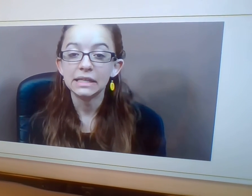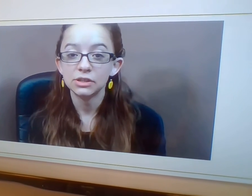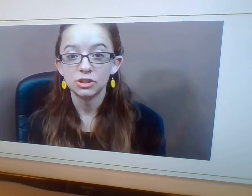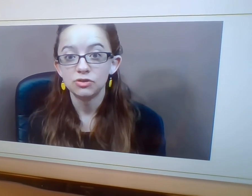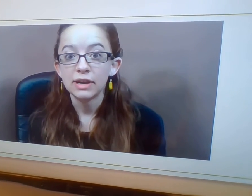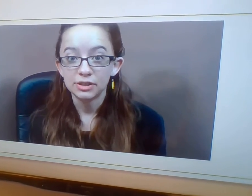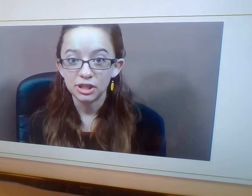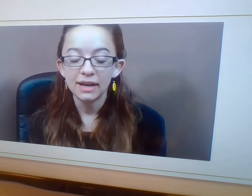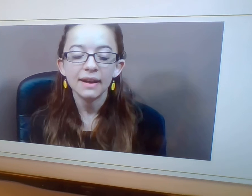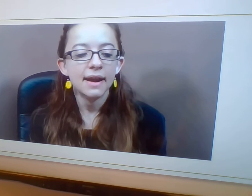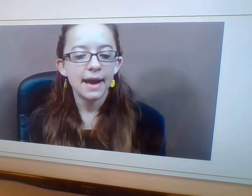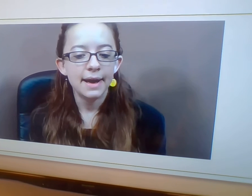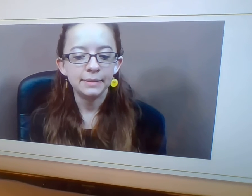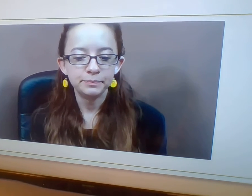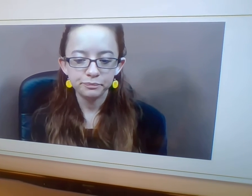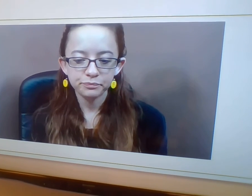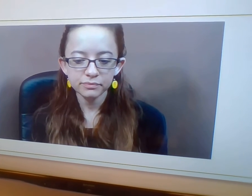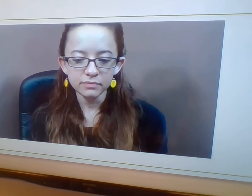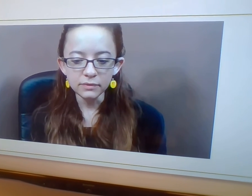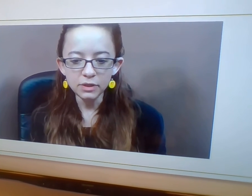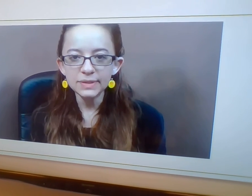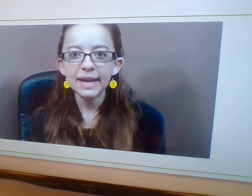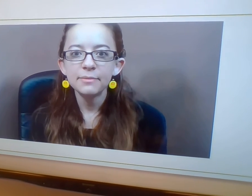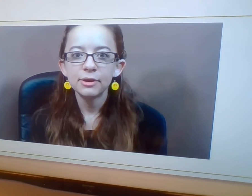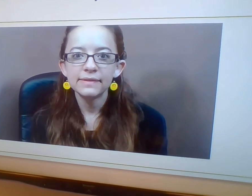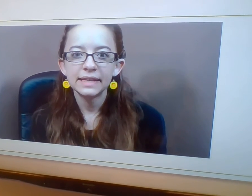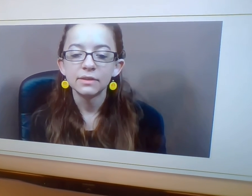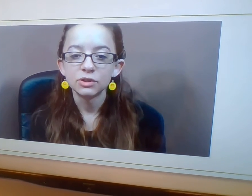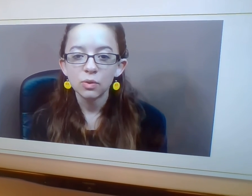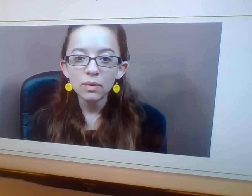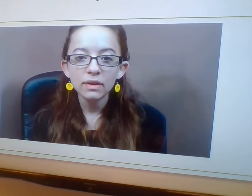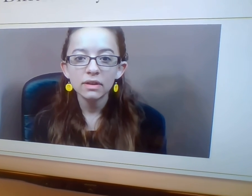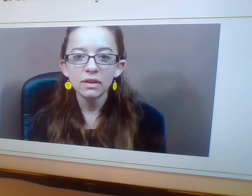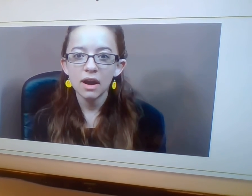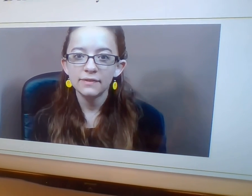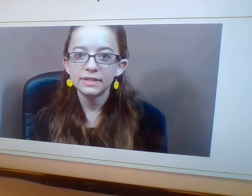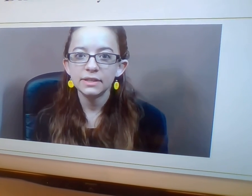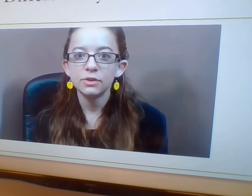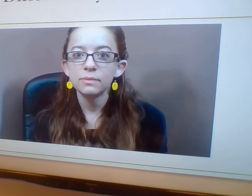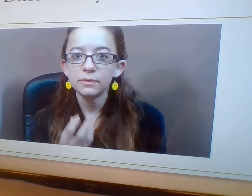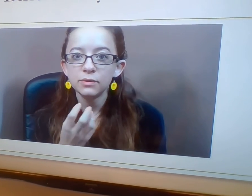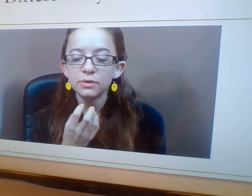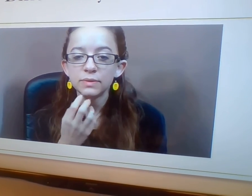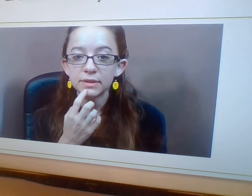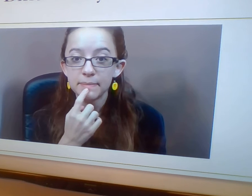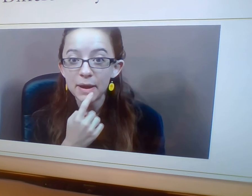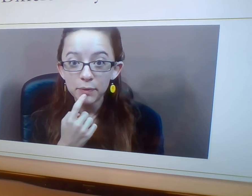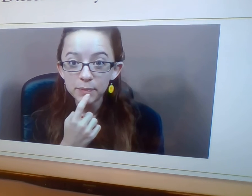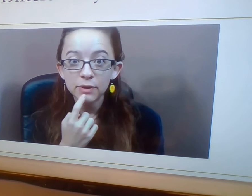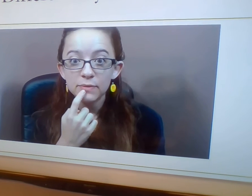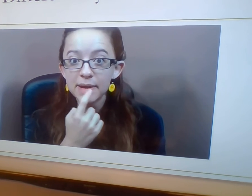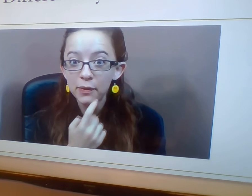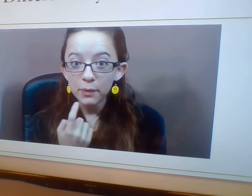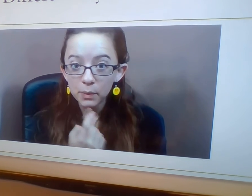English structure. You sign more of an English order. Often you use your mouth more. You mouth the